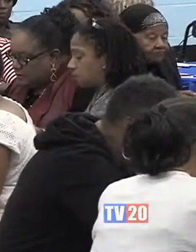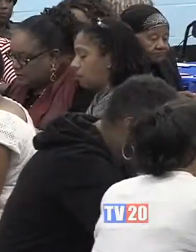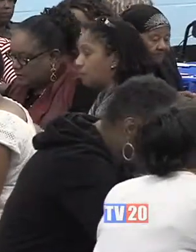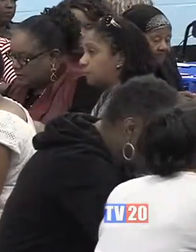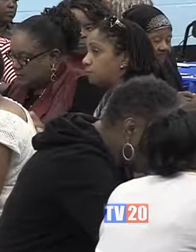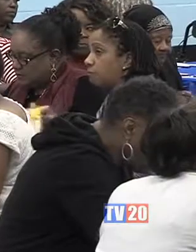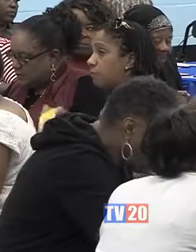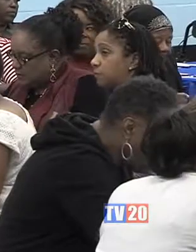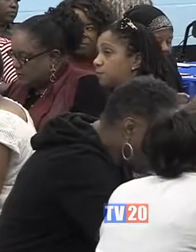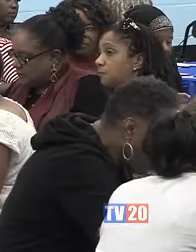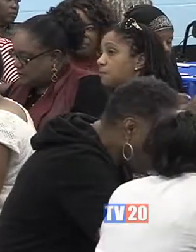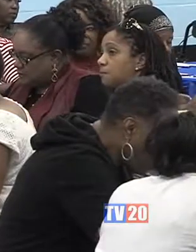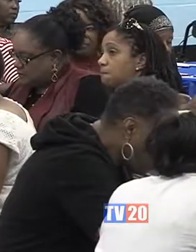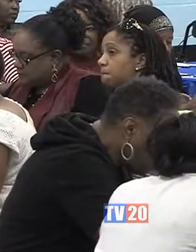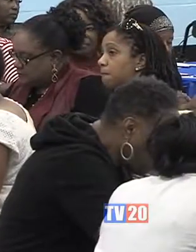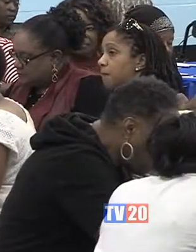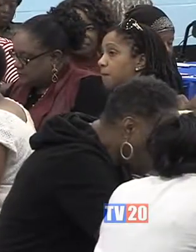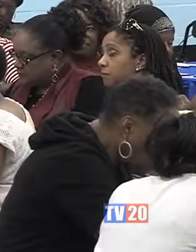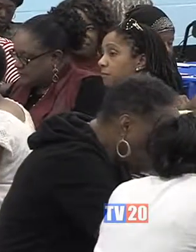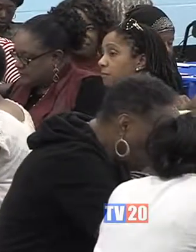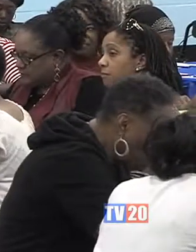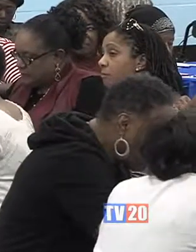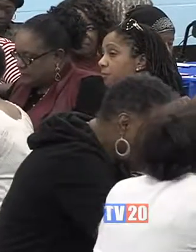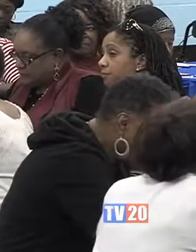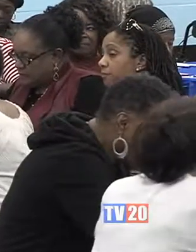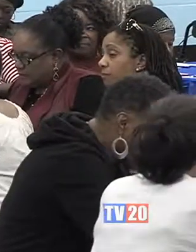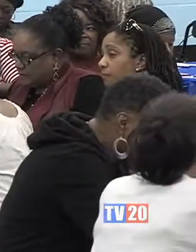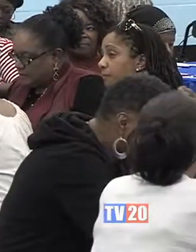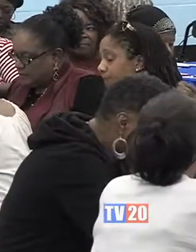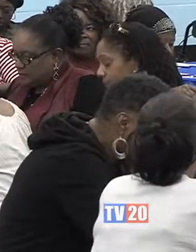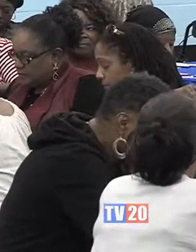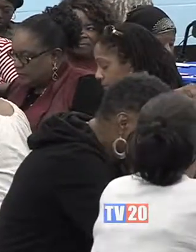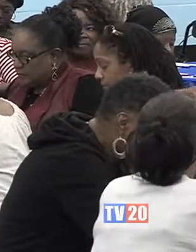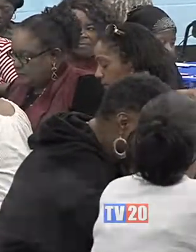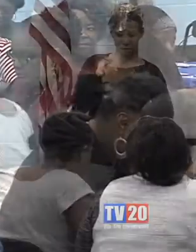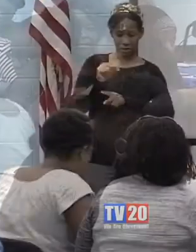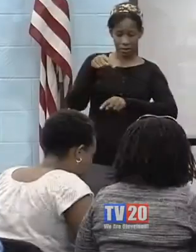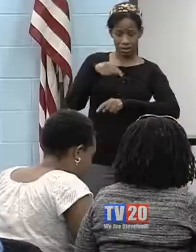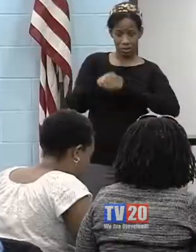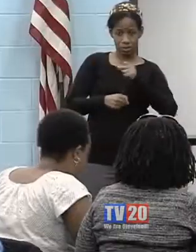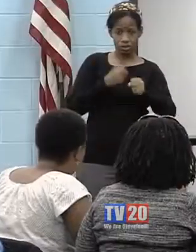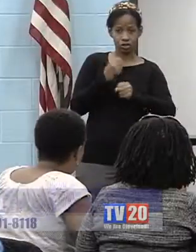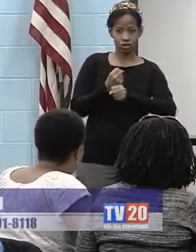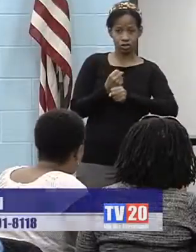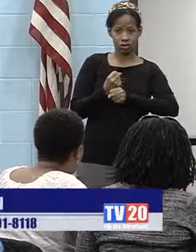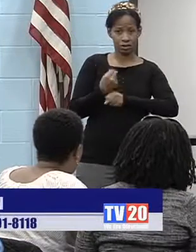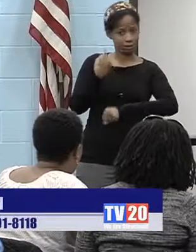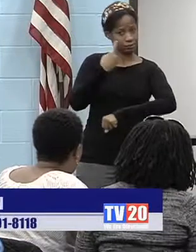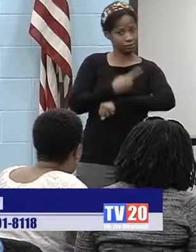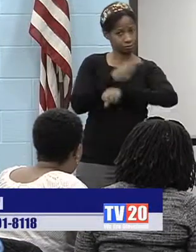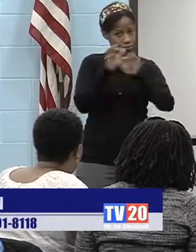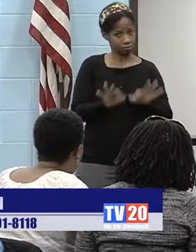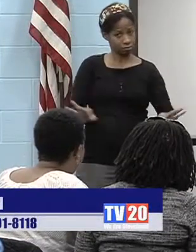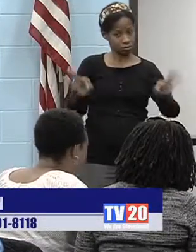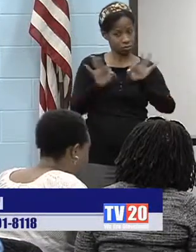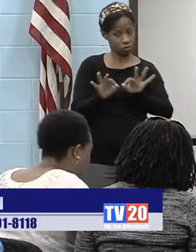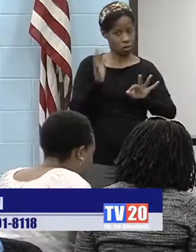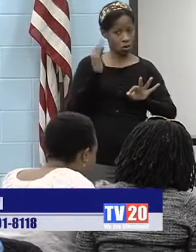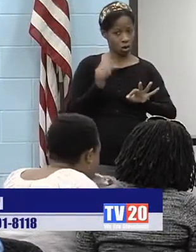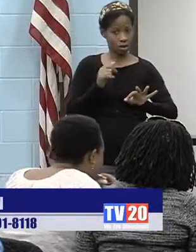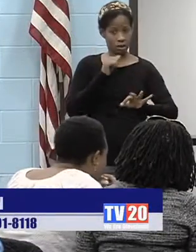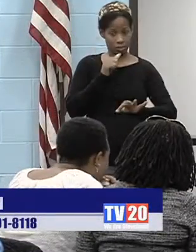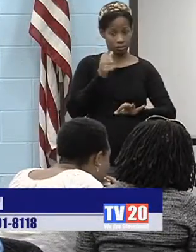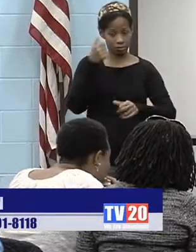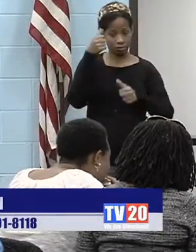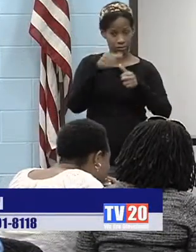I want to tell you, while we always strive to have this event in October, this year, the date is really important. If you